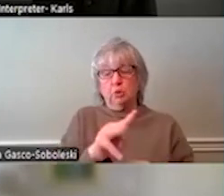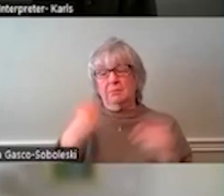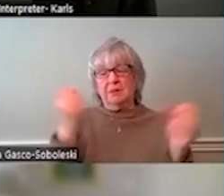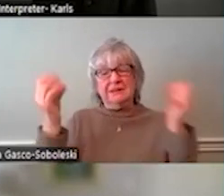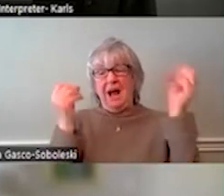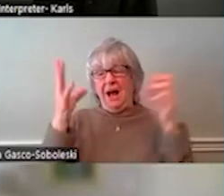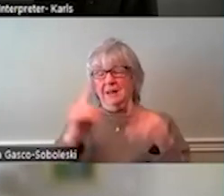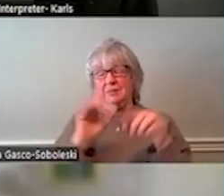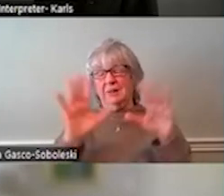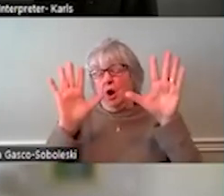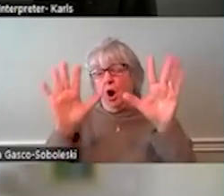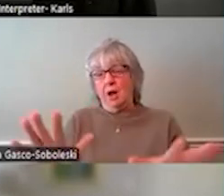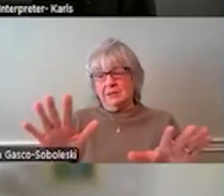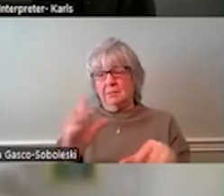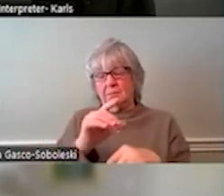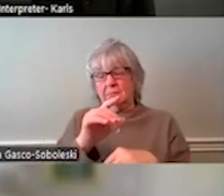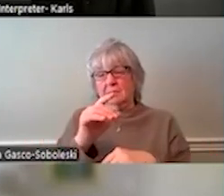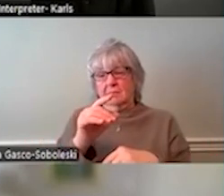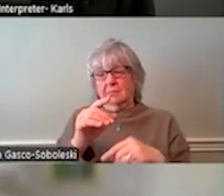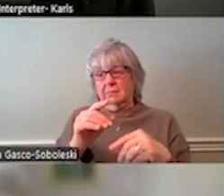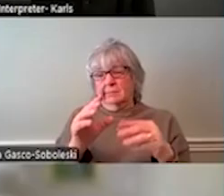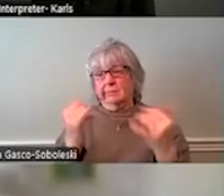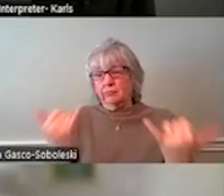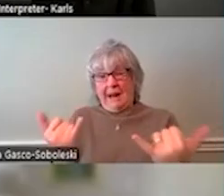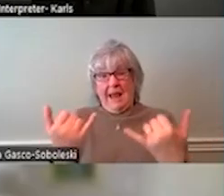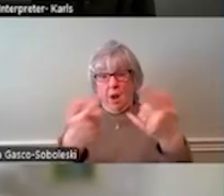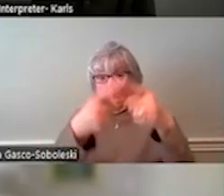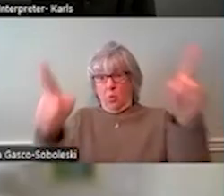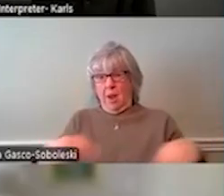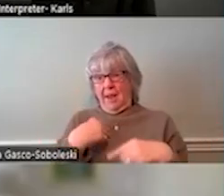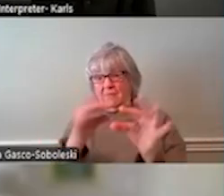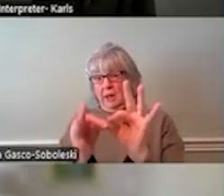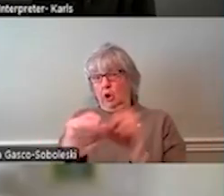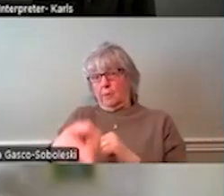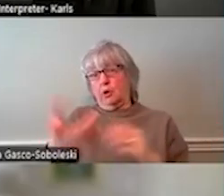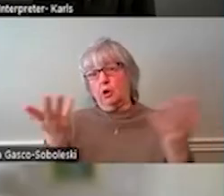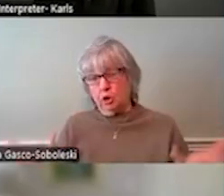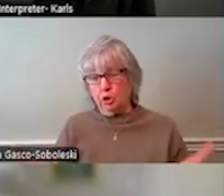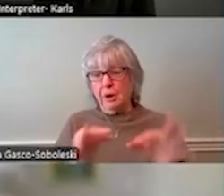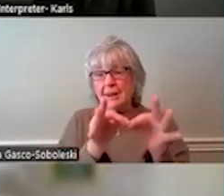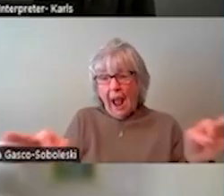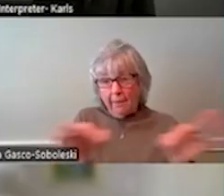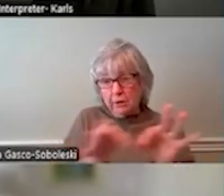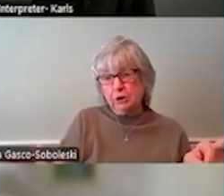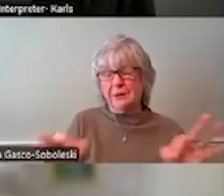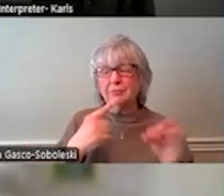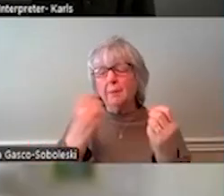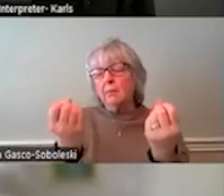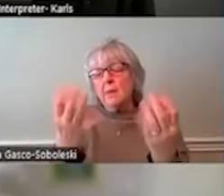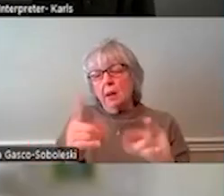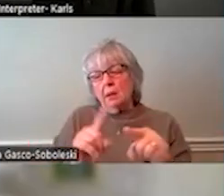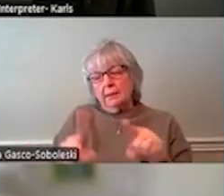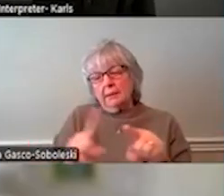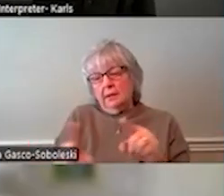that was partially in person and partially on Zoom. We're able to sign and communicate. And right now we're on Zoom. We have the interpreters